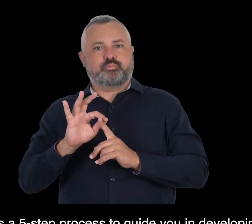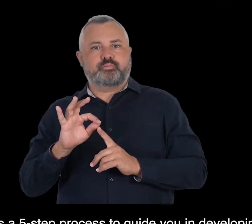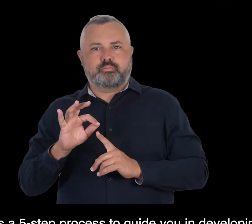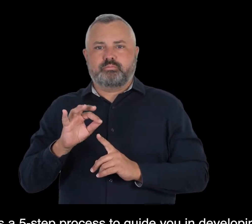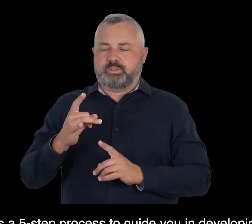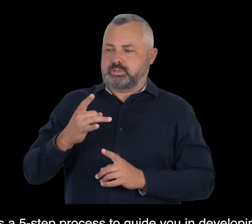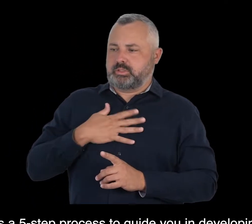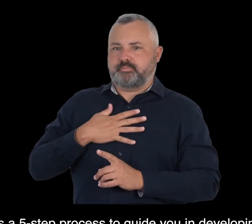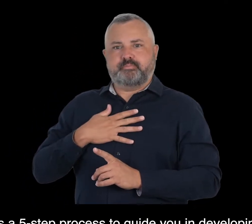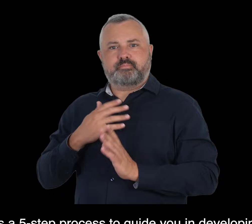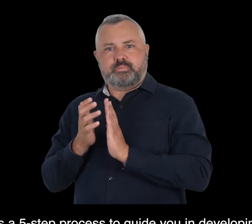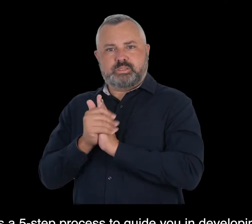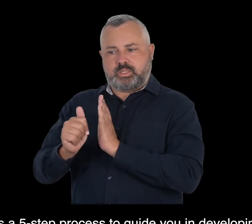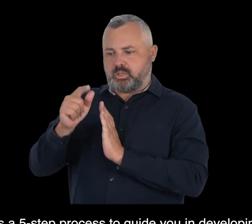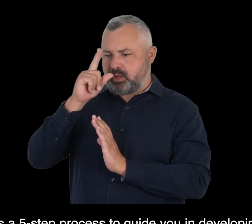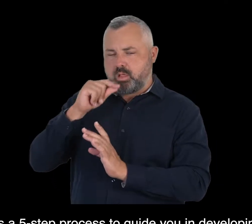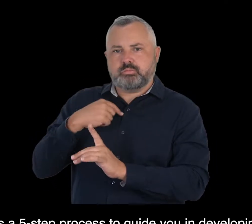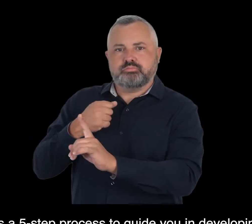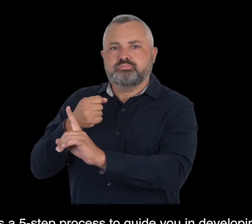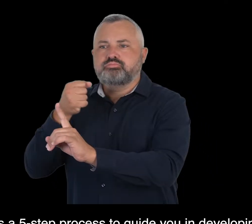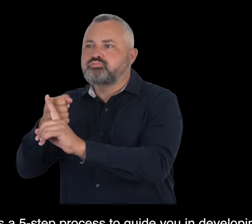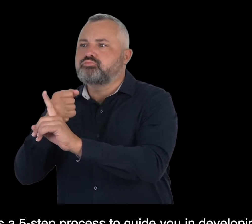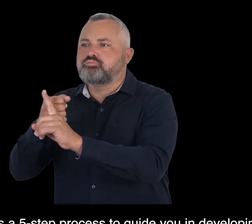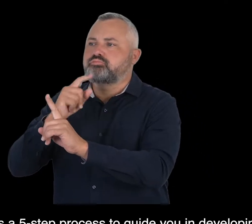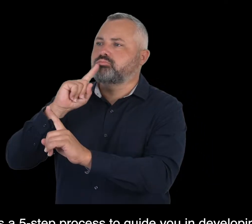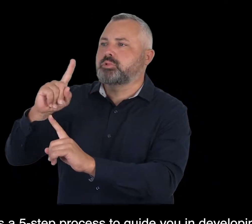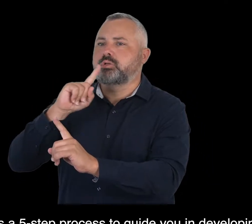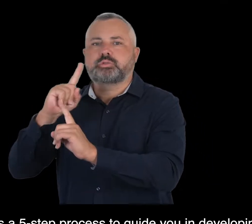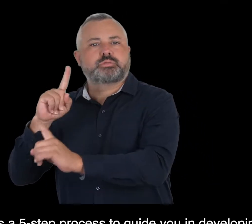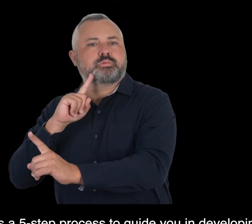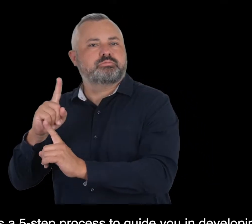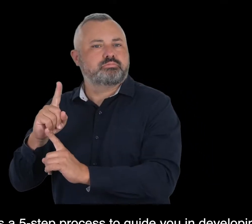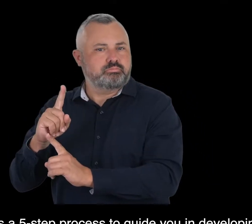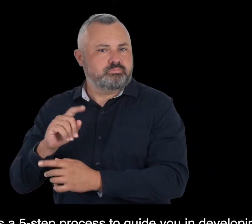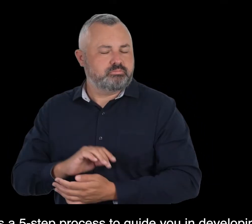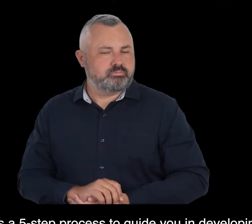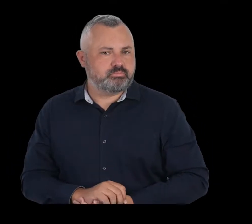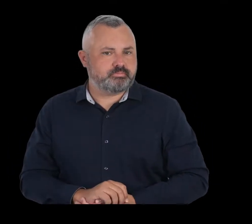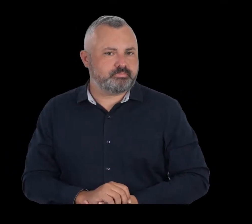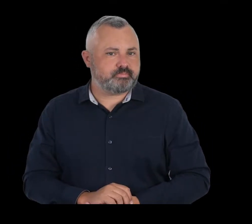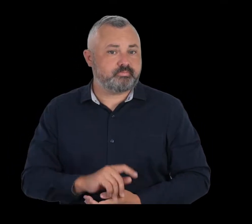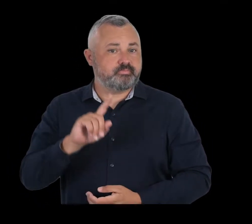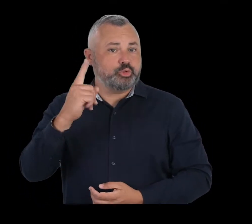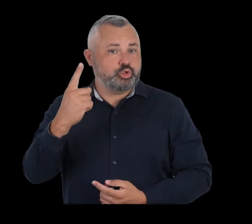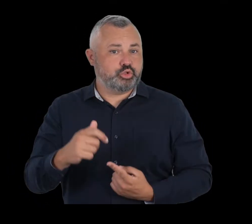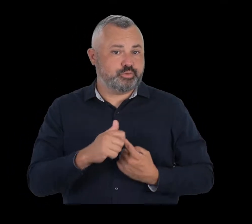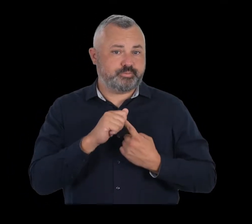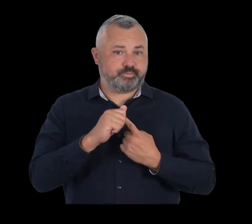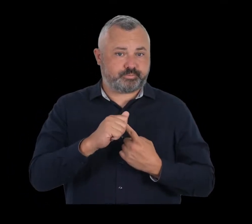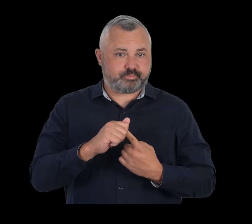5-step process to guide you in developing self-advocacy skills and confidence to